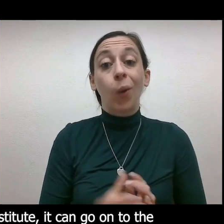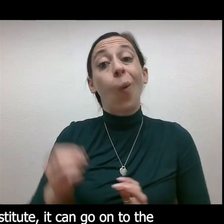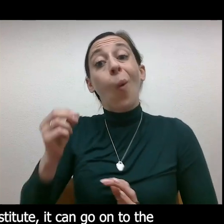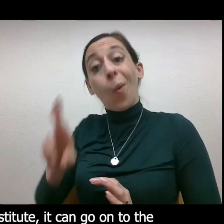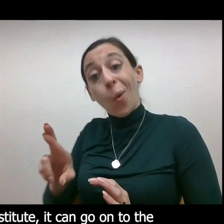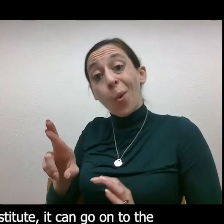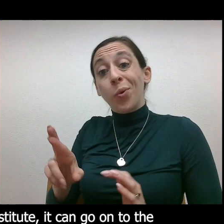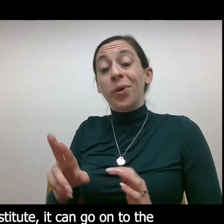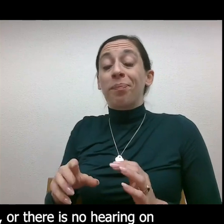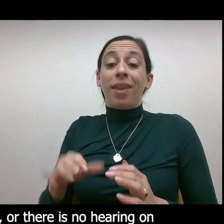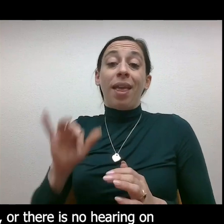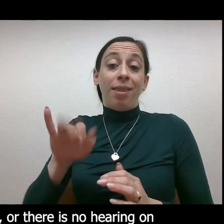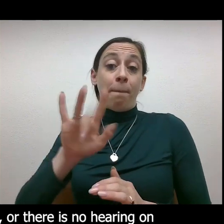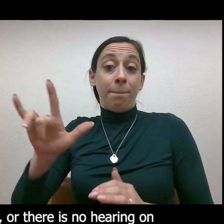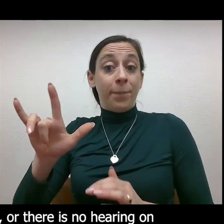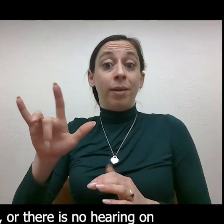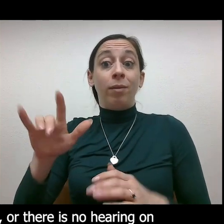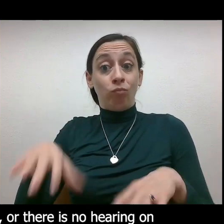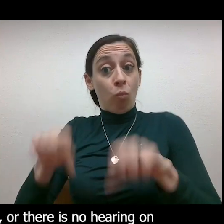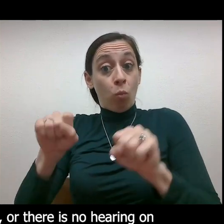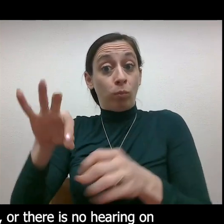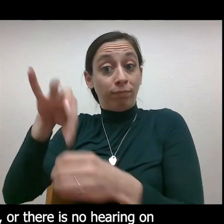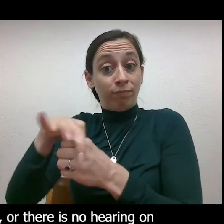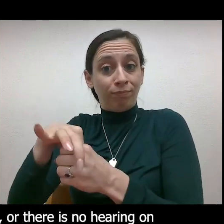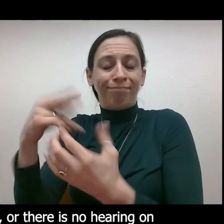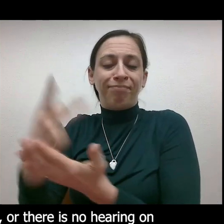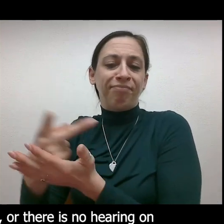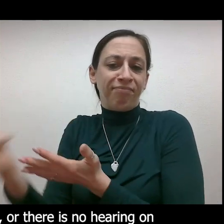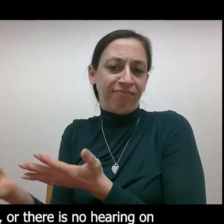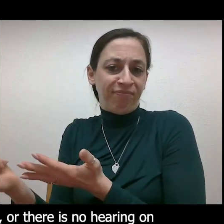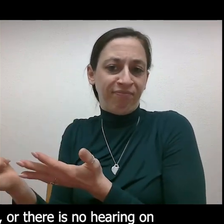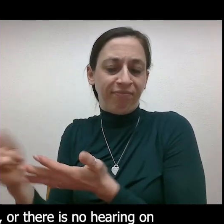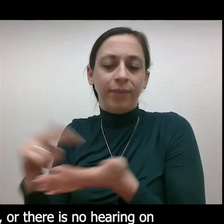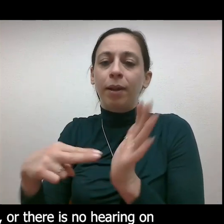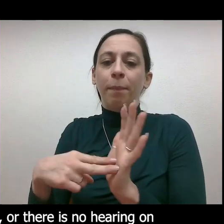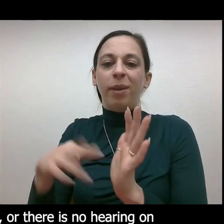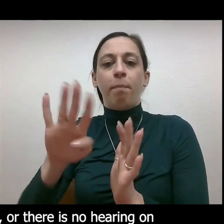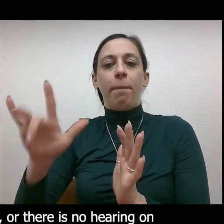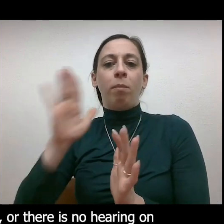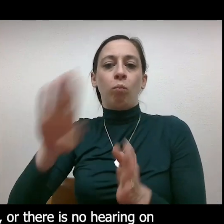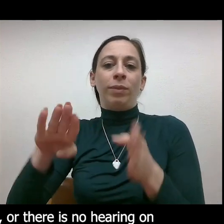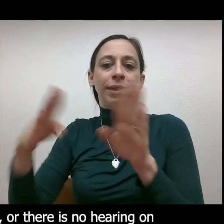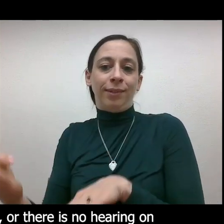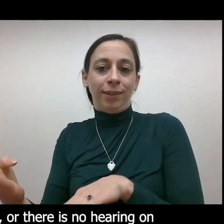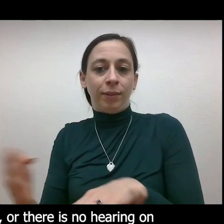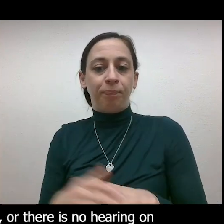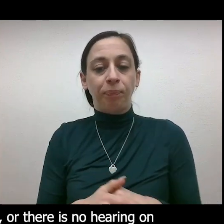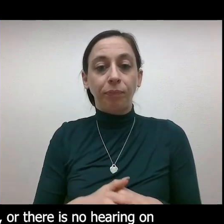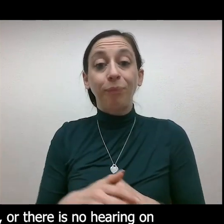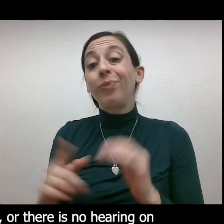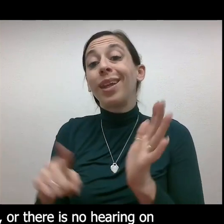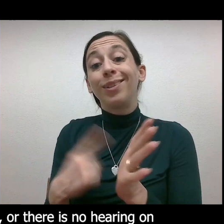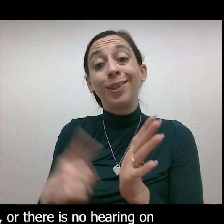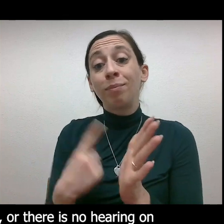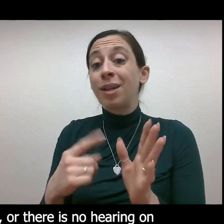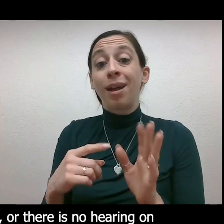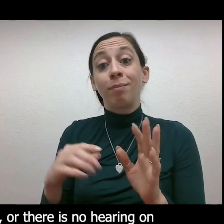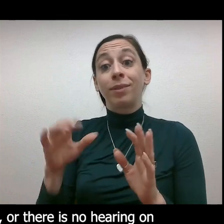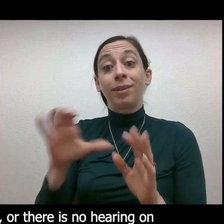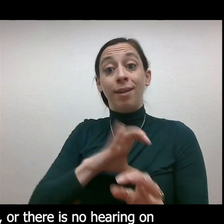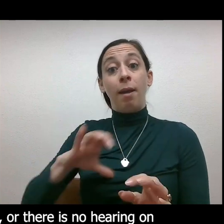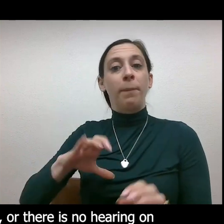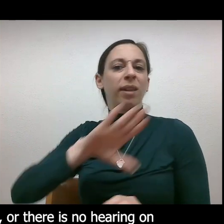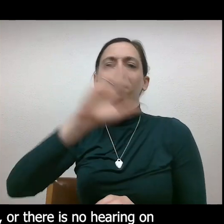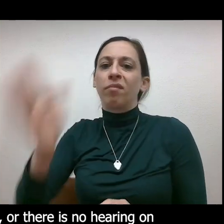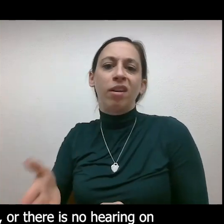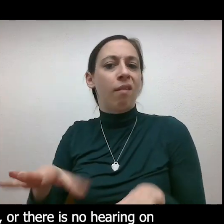committee substitute, it can go on to the next stage. If the vote fails, or the bill is left pending, or there